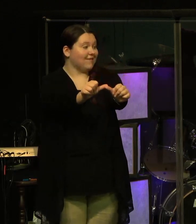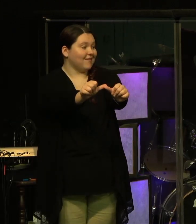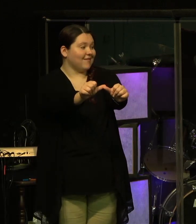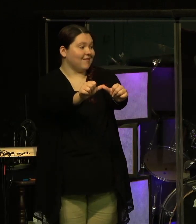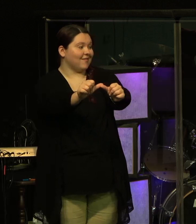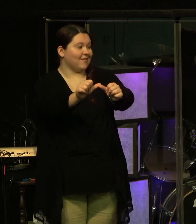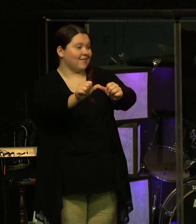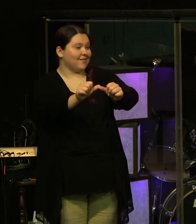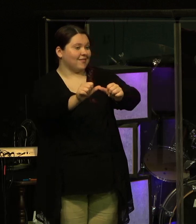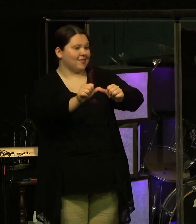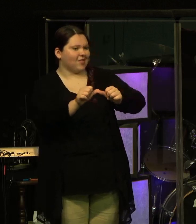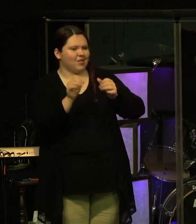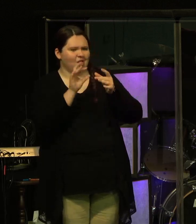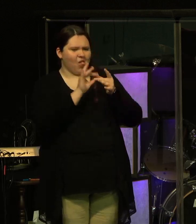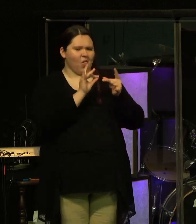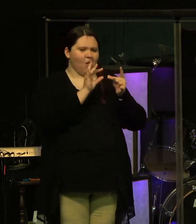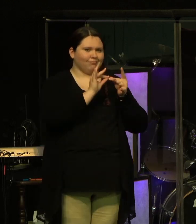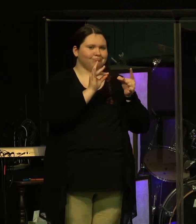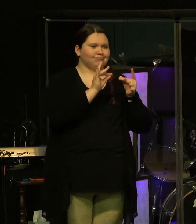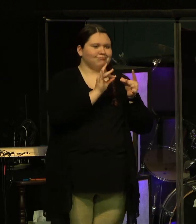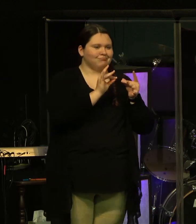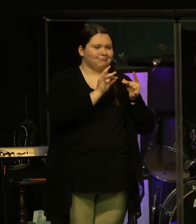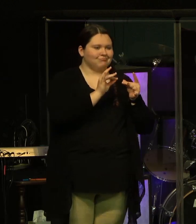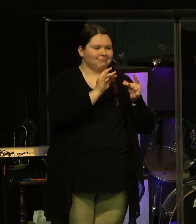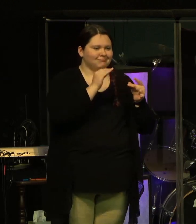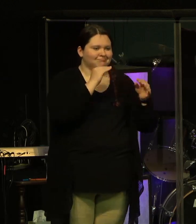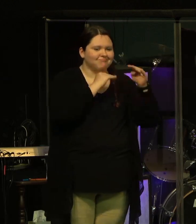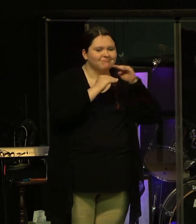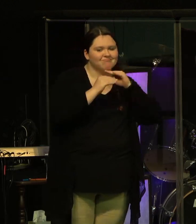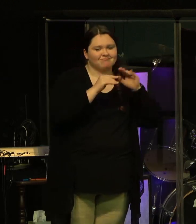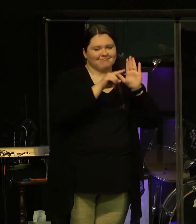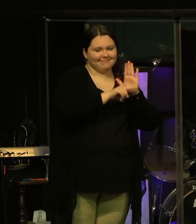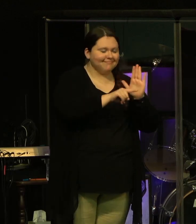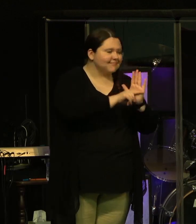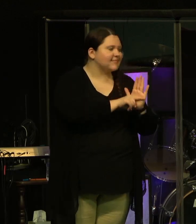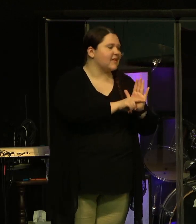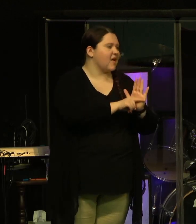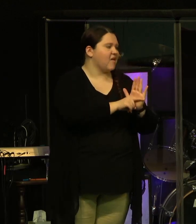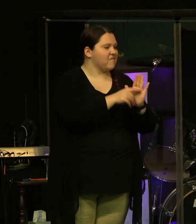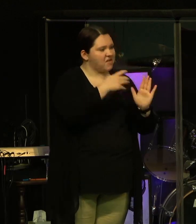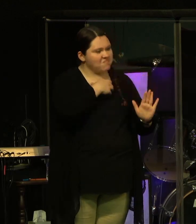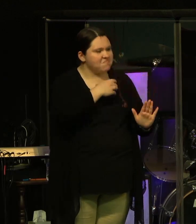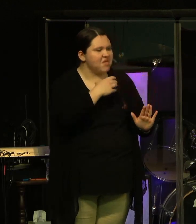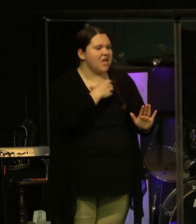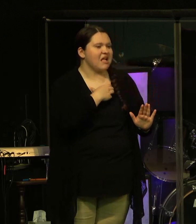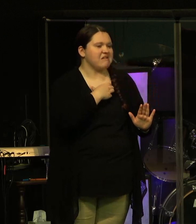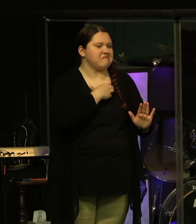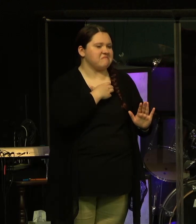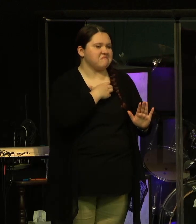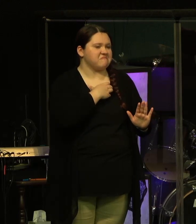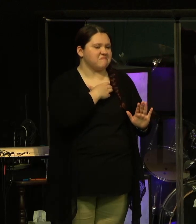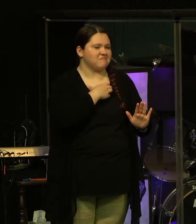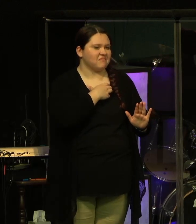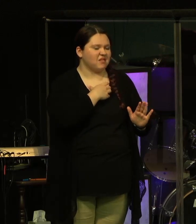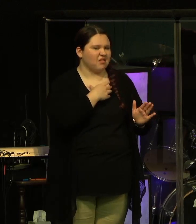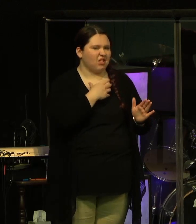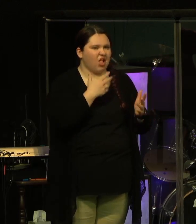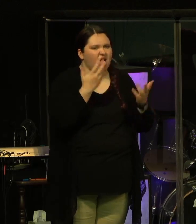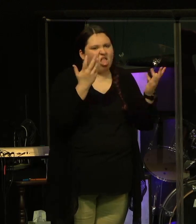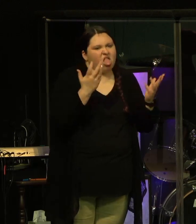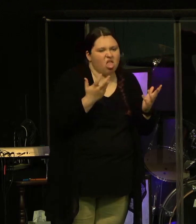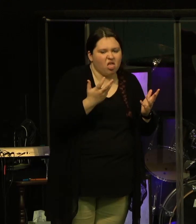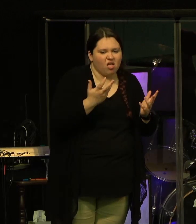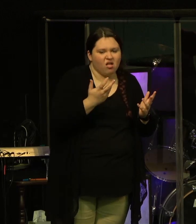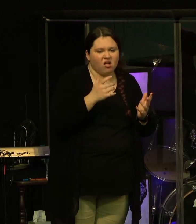for the words to come out negative, complaining. What happened here? I